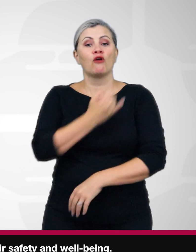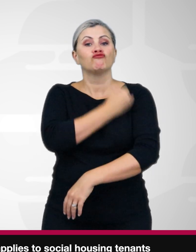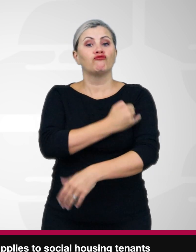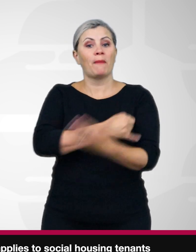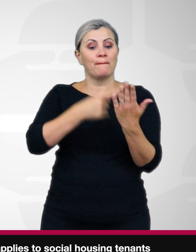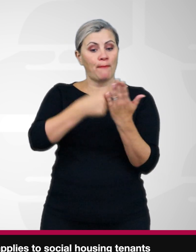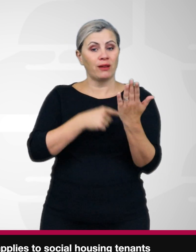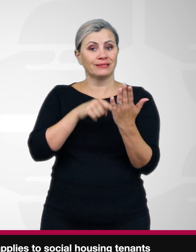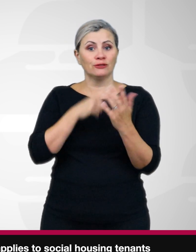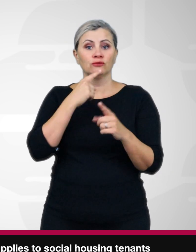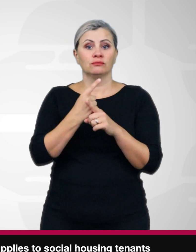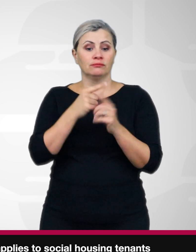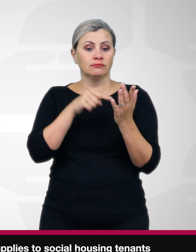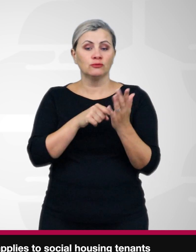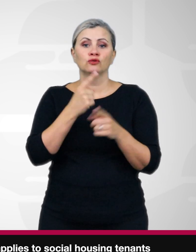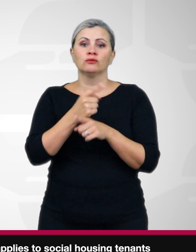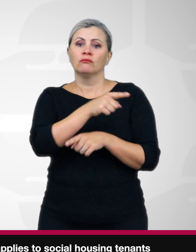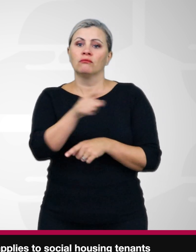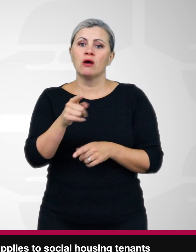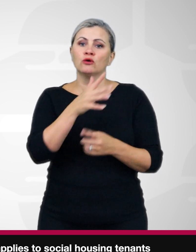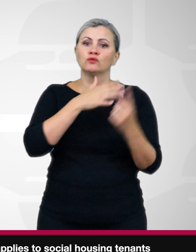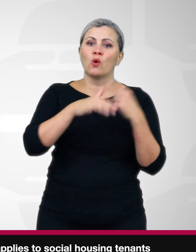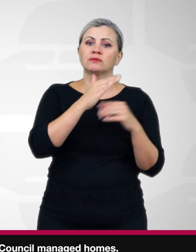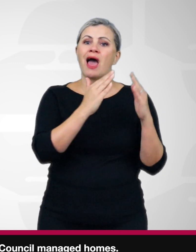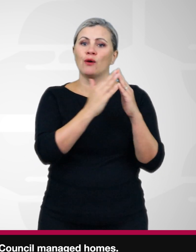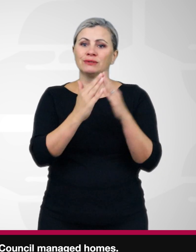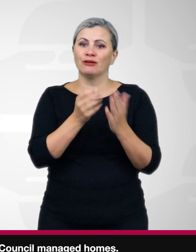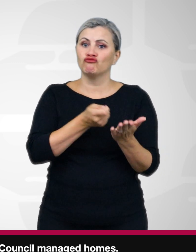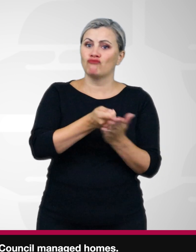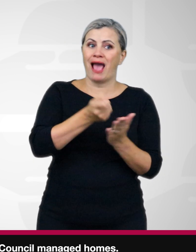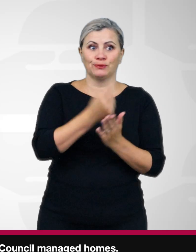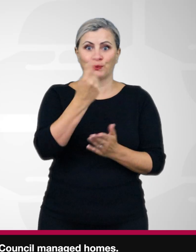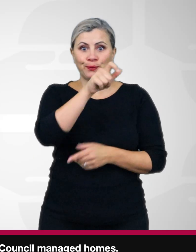The vulnerability policy applies to social housing tenants living in Camden Council-managed homes.